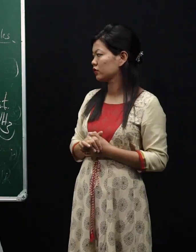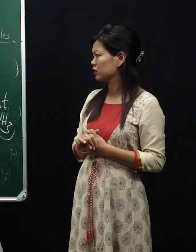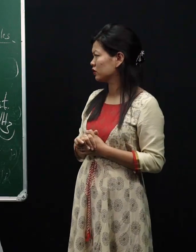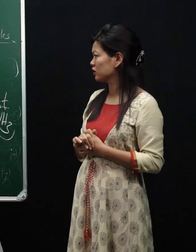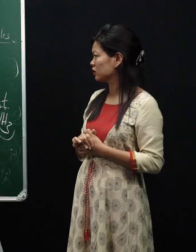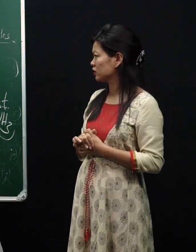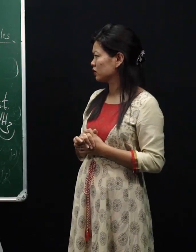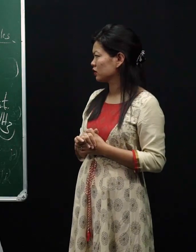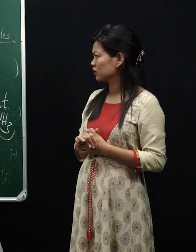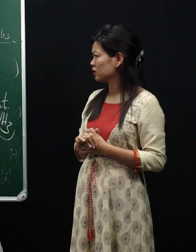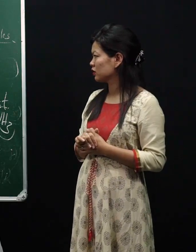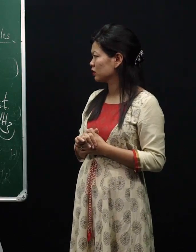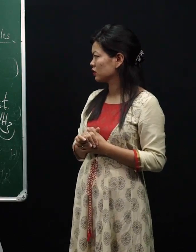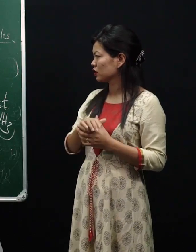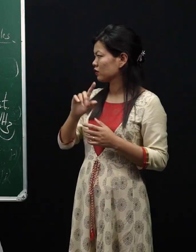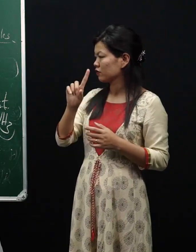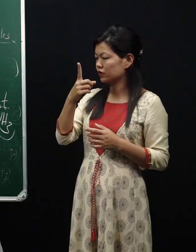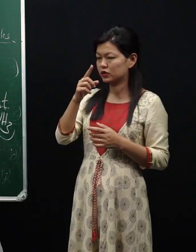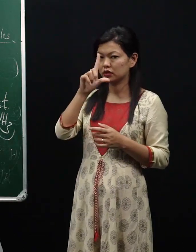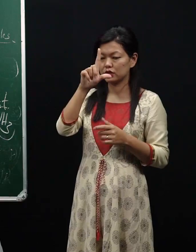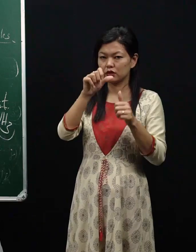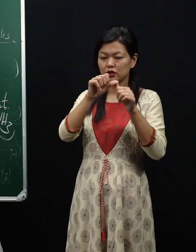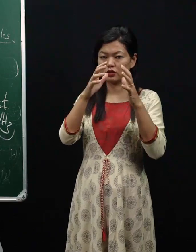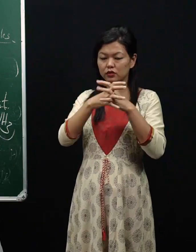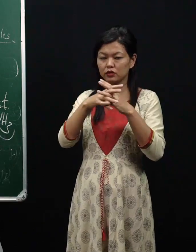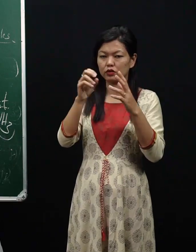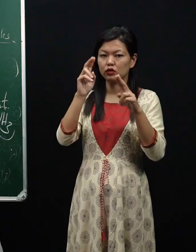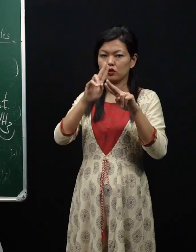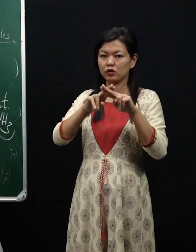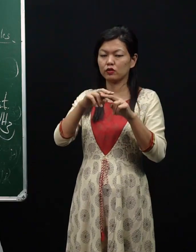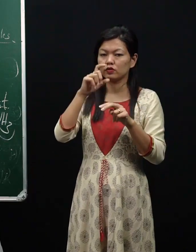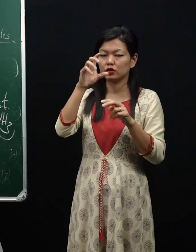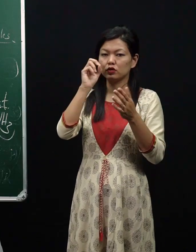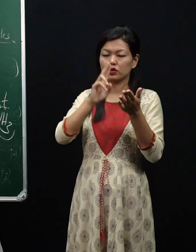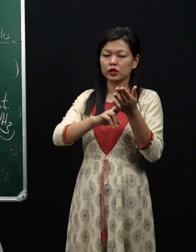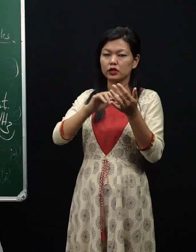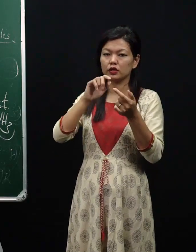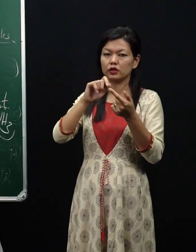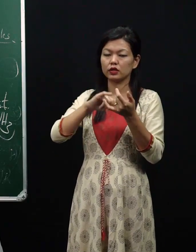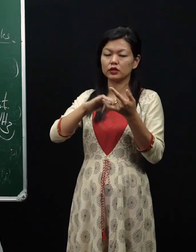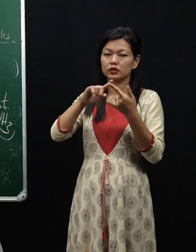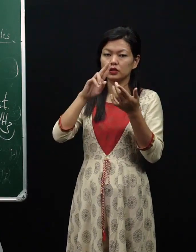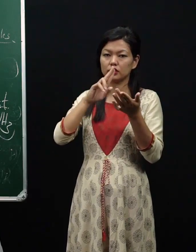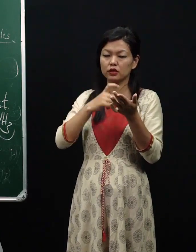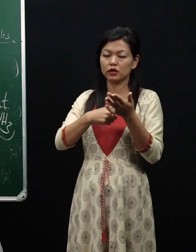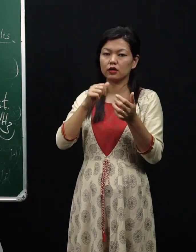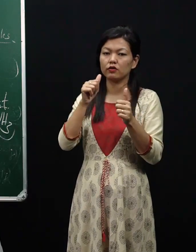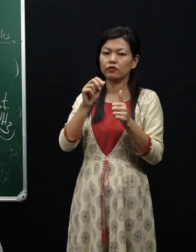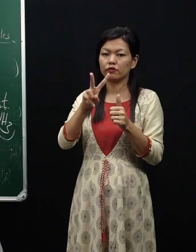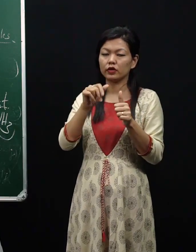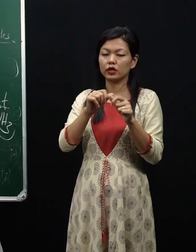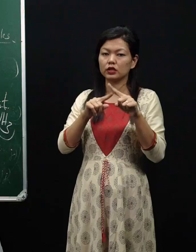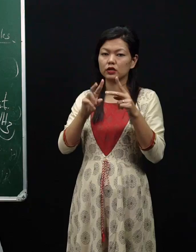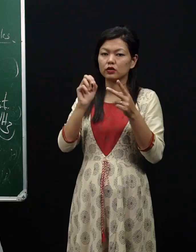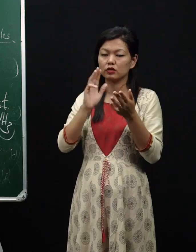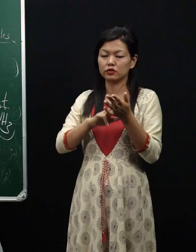that is law of conservation of mass and law of definite proportion. And the next, for Dalton's